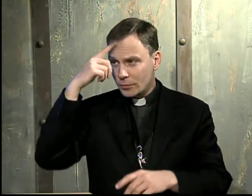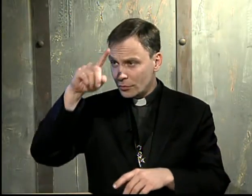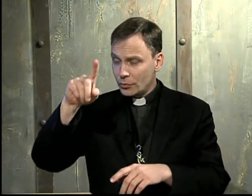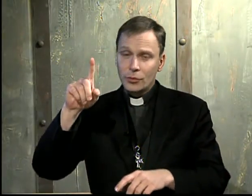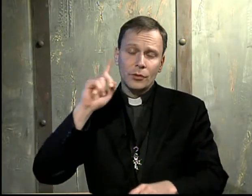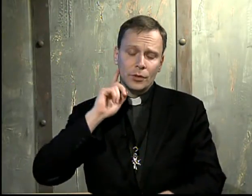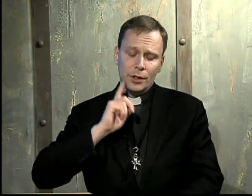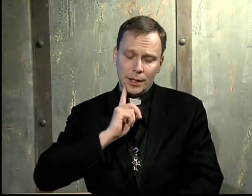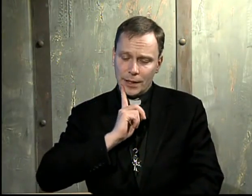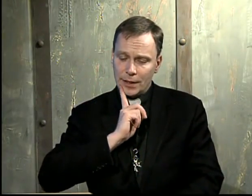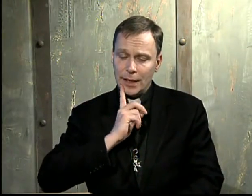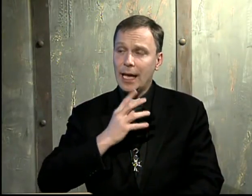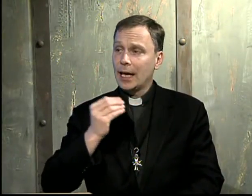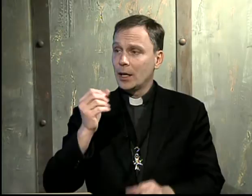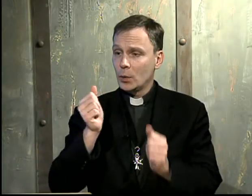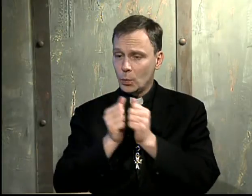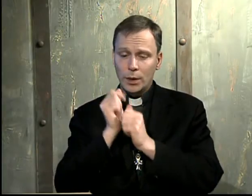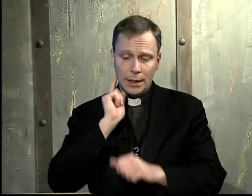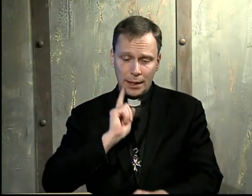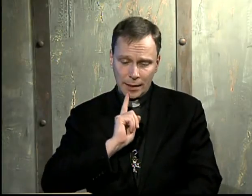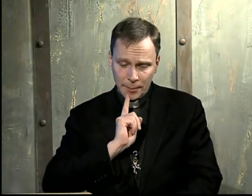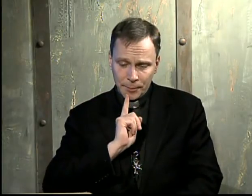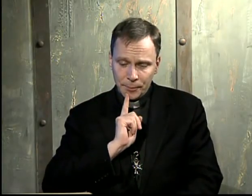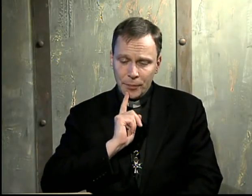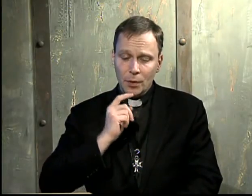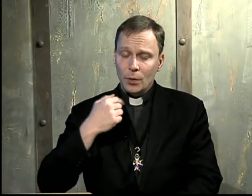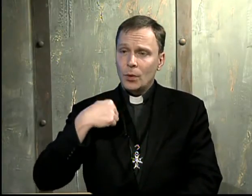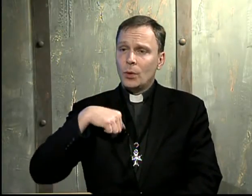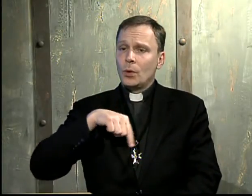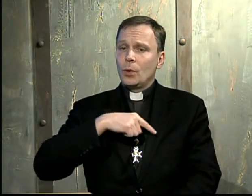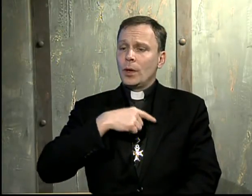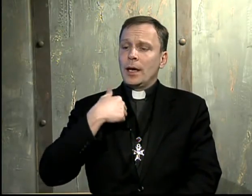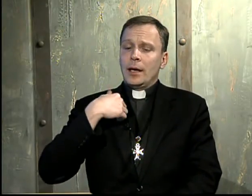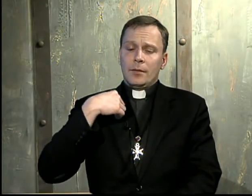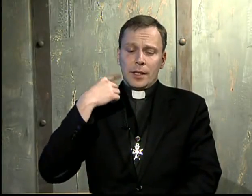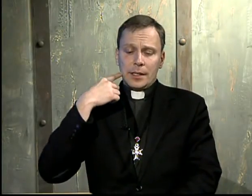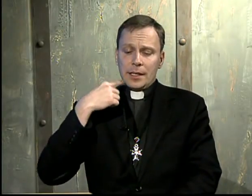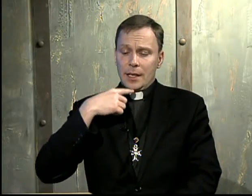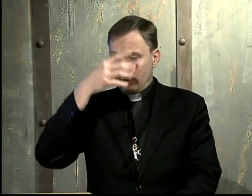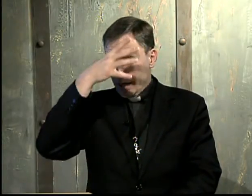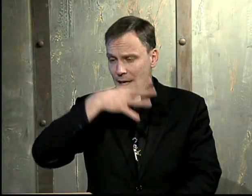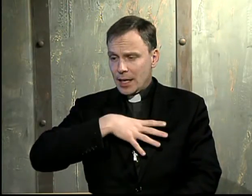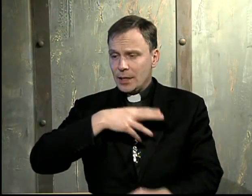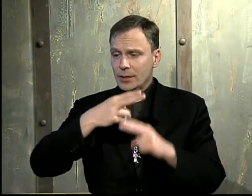We have many events for the deaf and with the deaf.